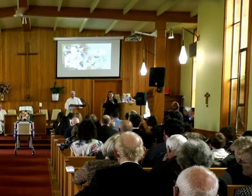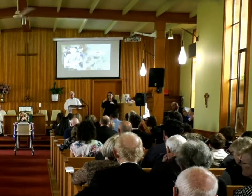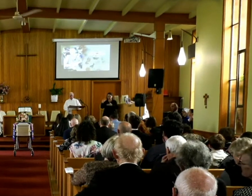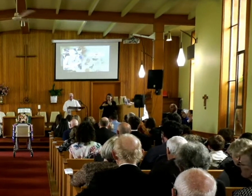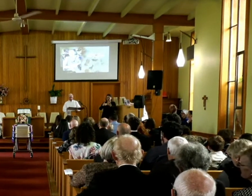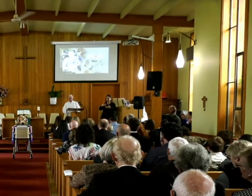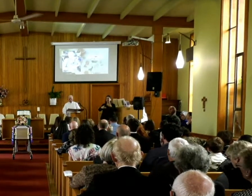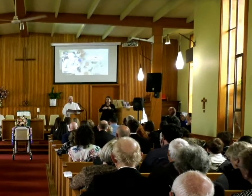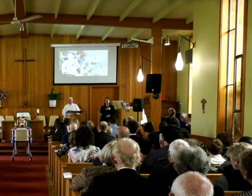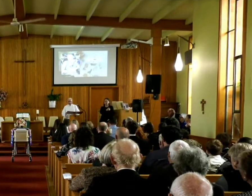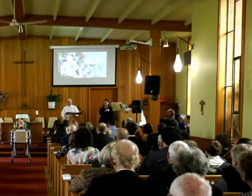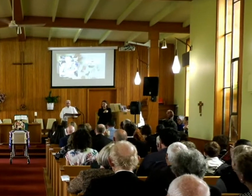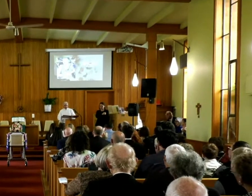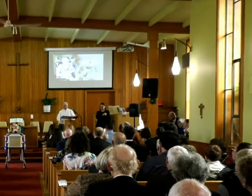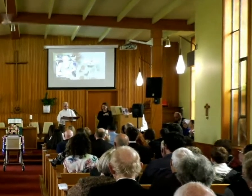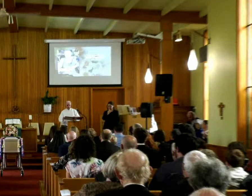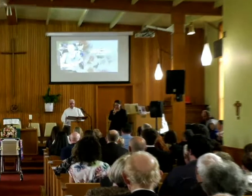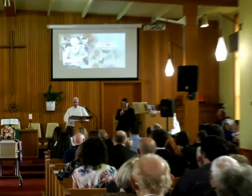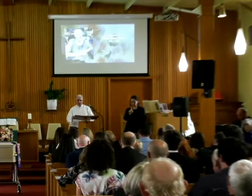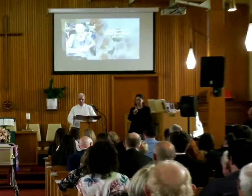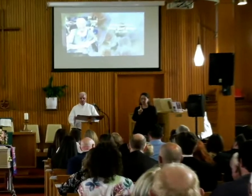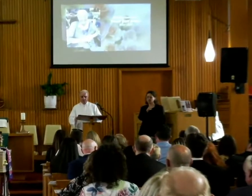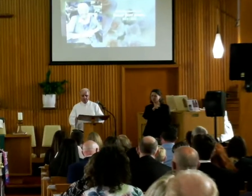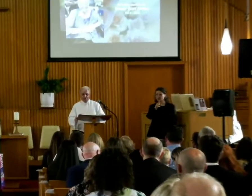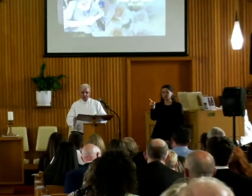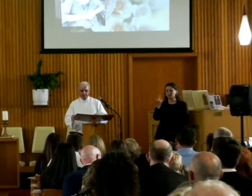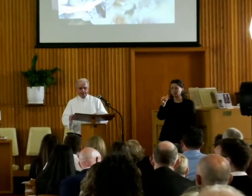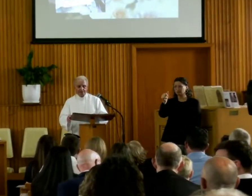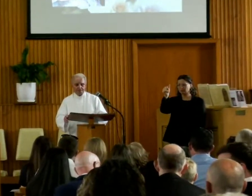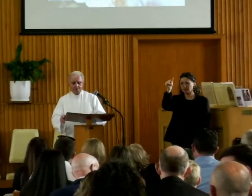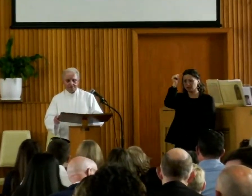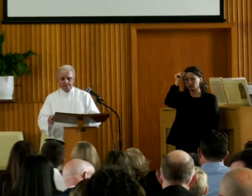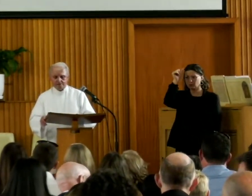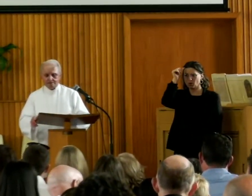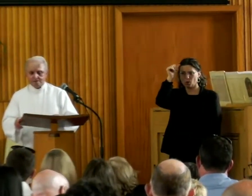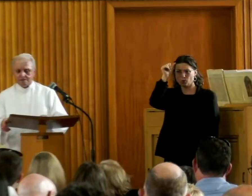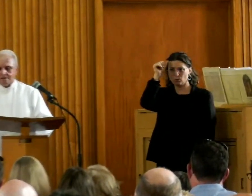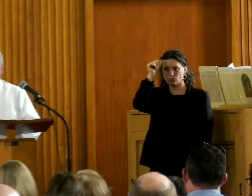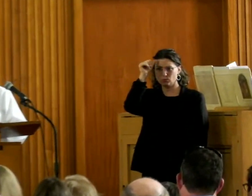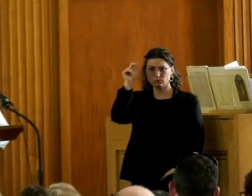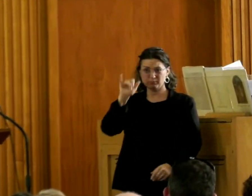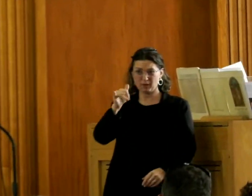morning, as you may all be aware,